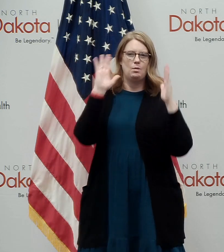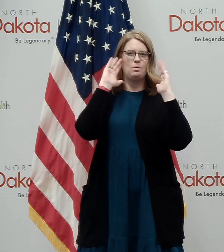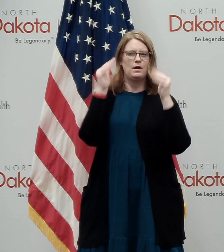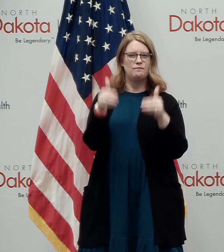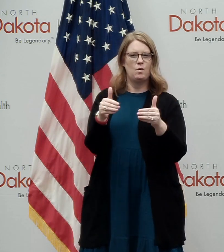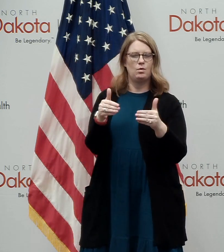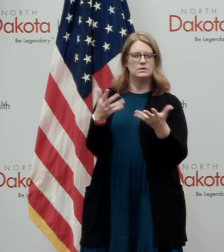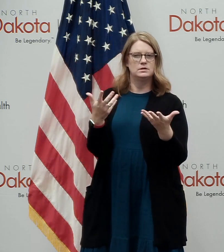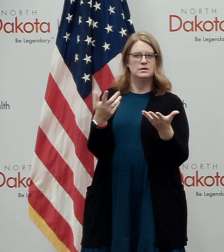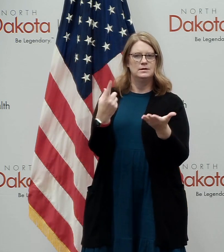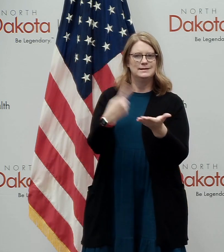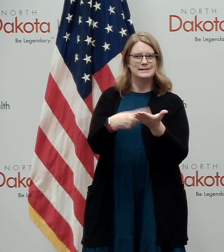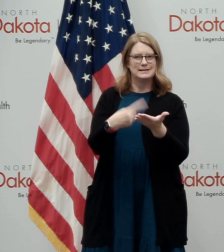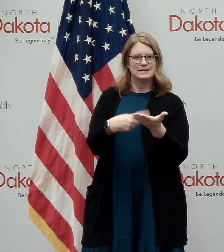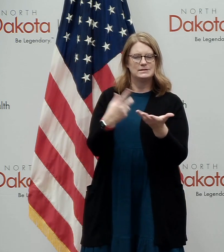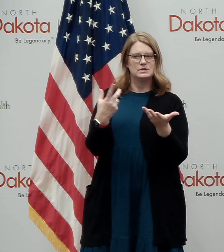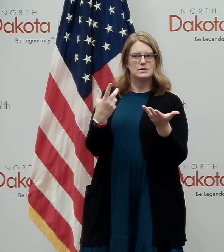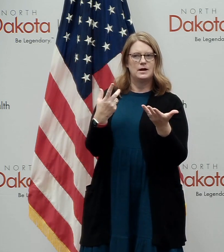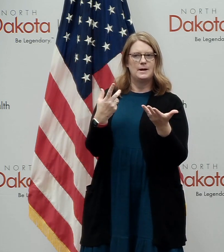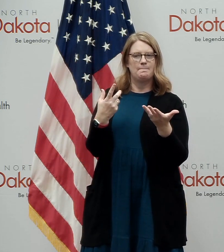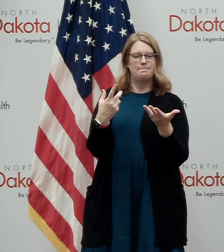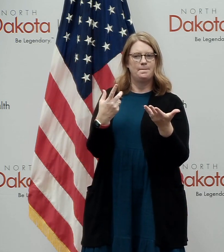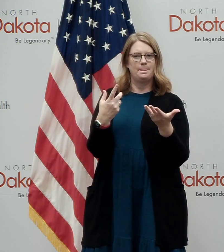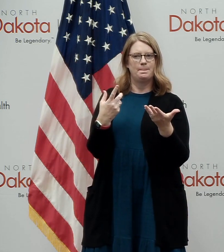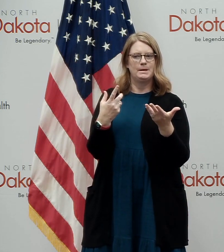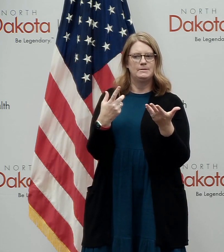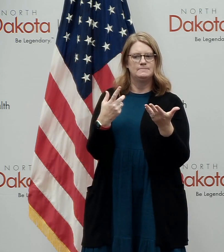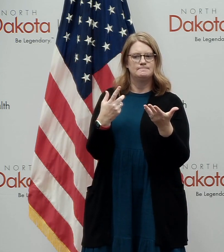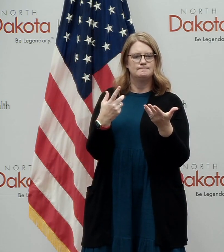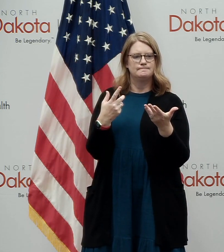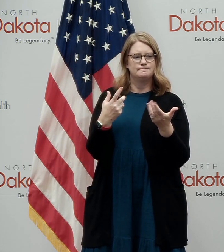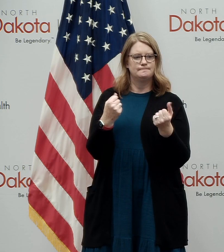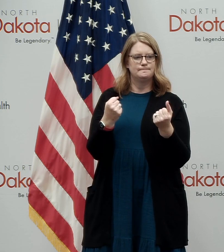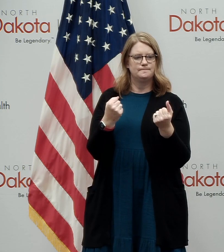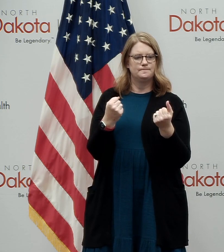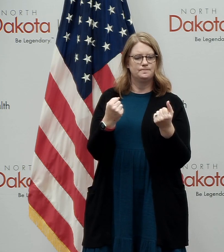is, again, we've talked about being targeted, but let's talk about